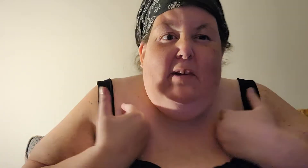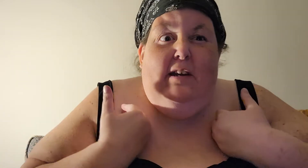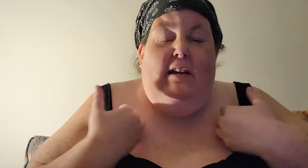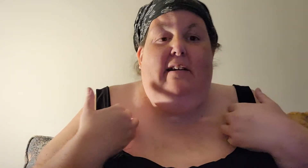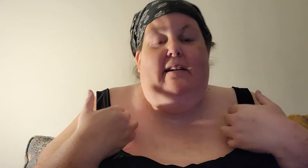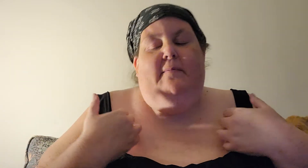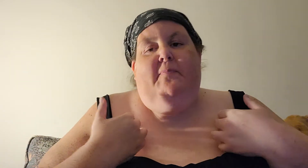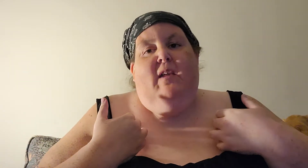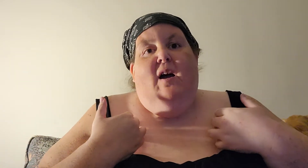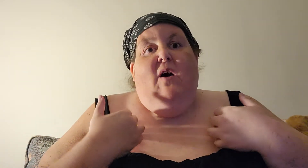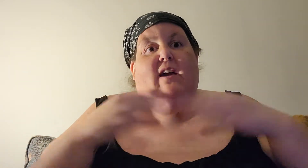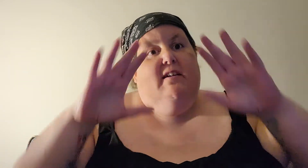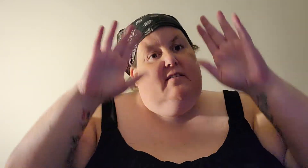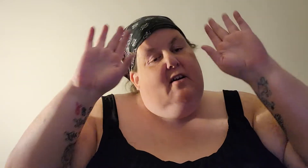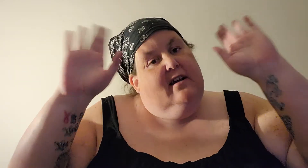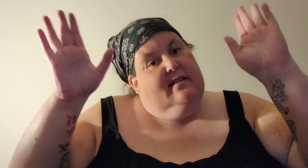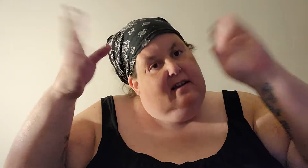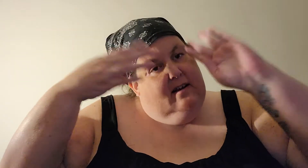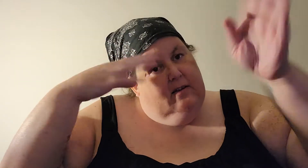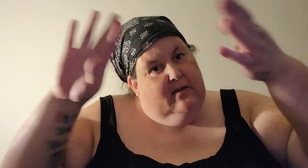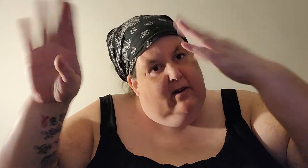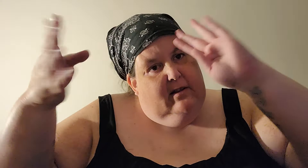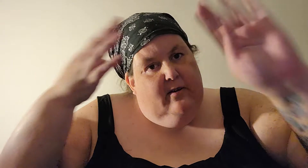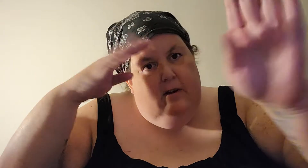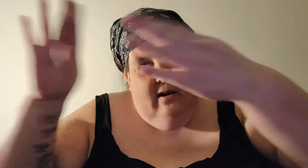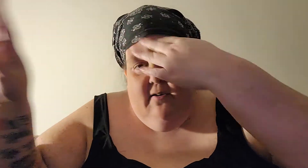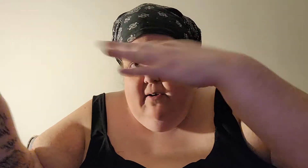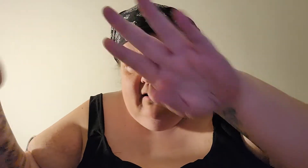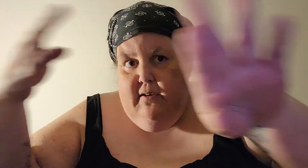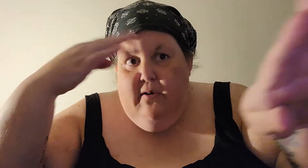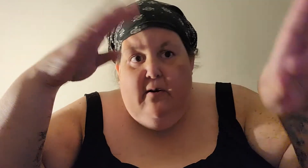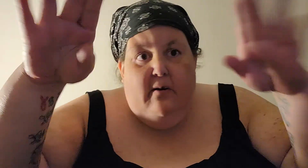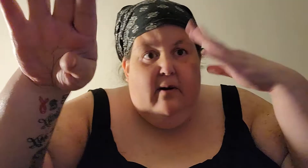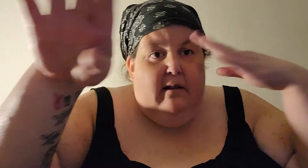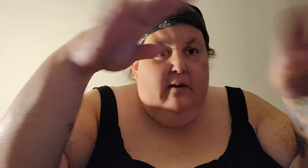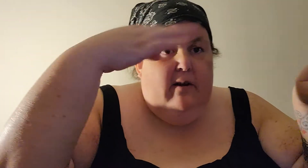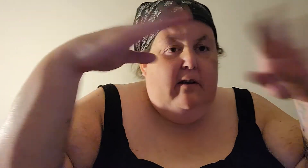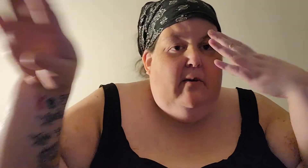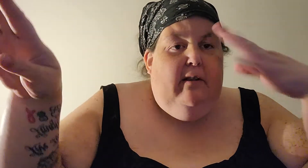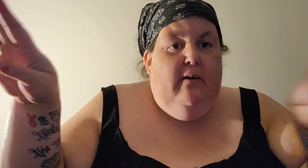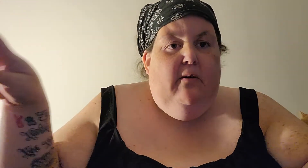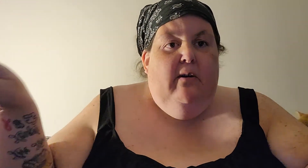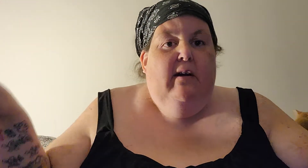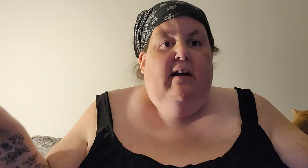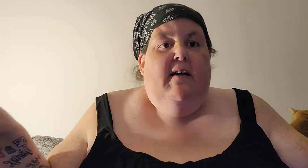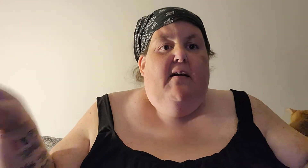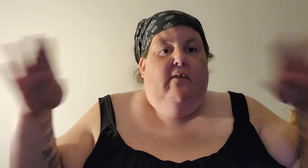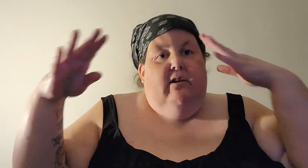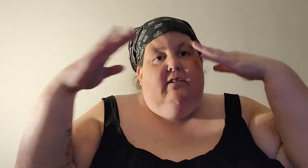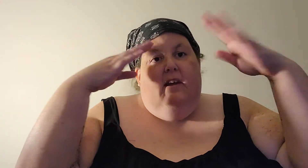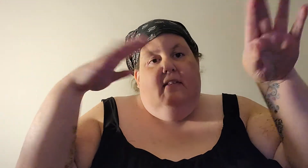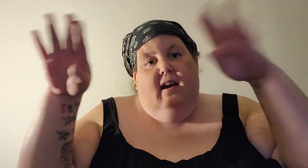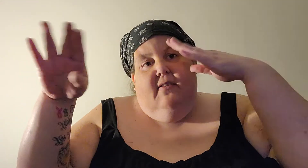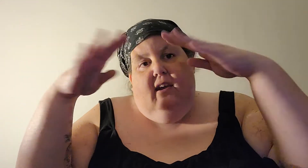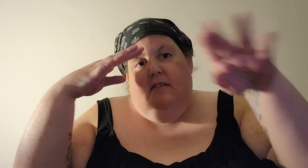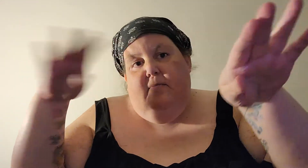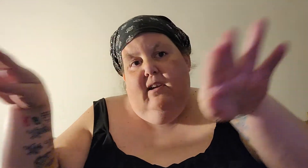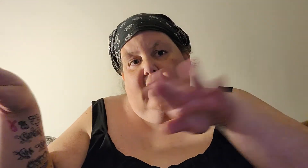and editing. Okay, so I said hello, hello, hello, hello, hello, hello, hello. When you say that, that's